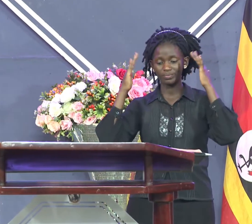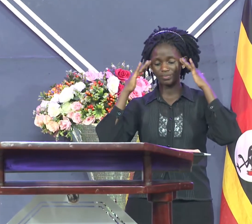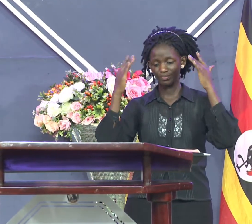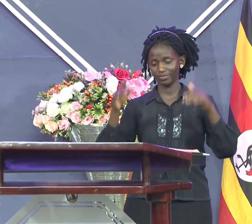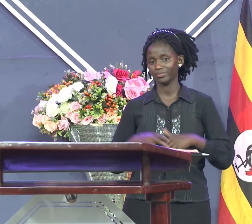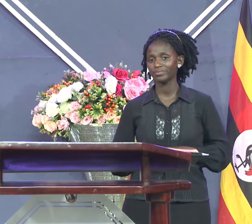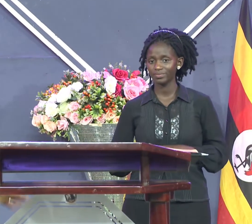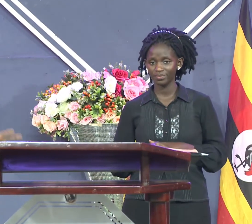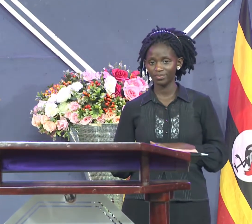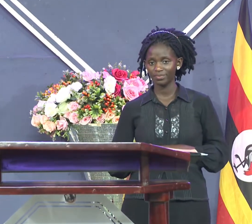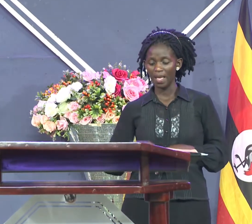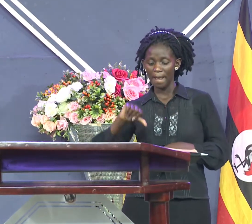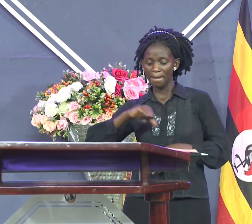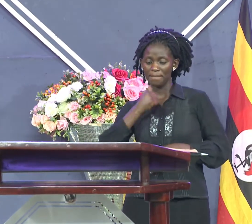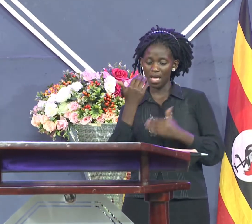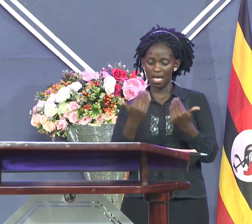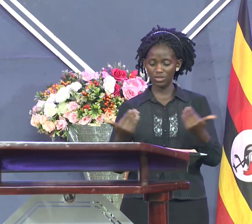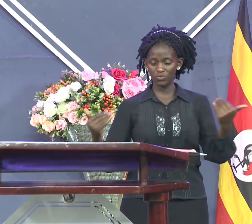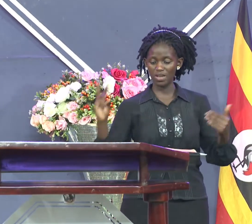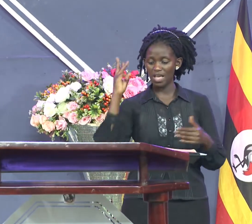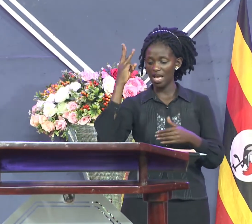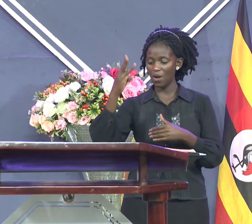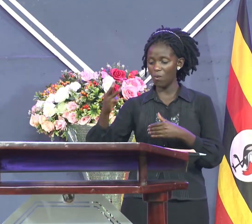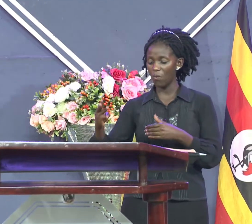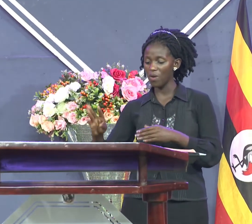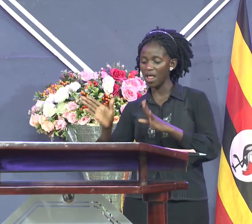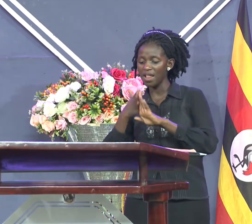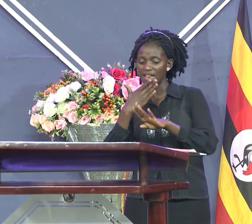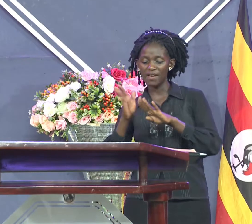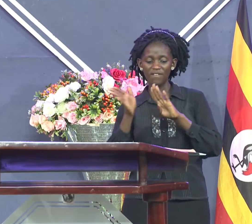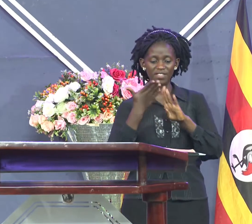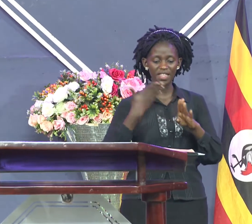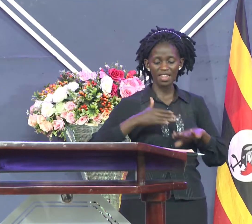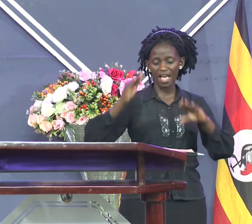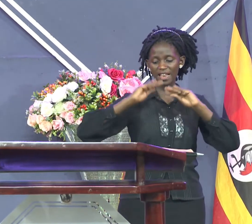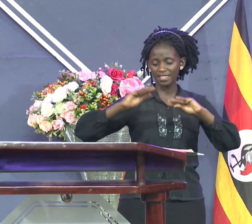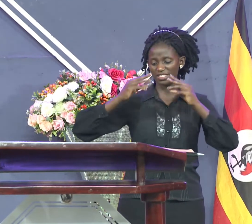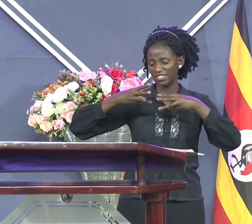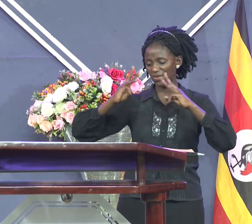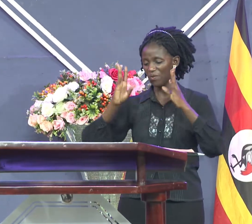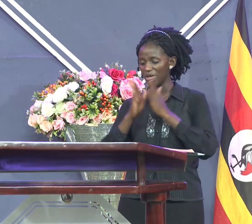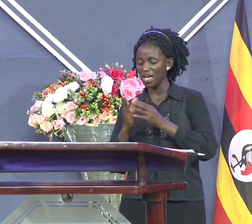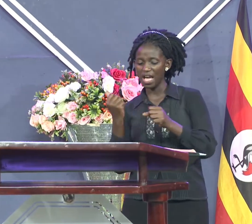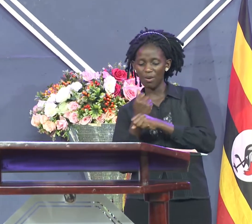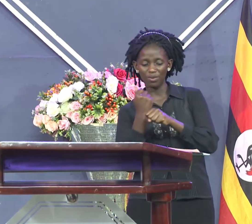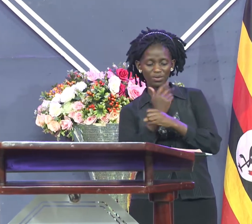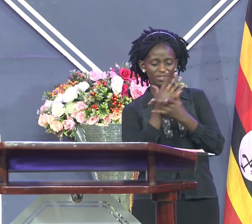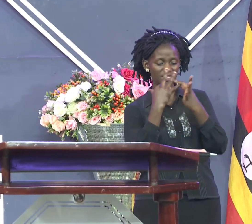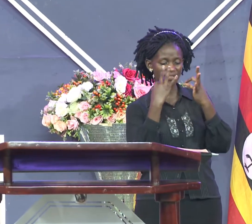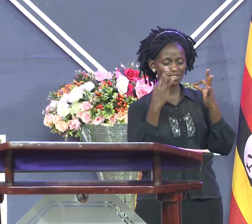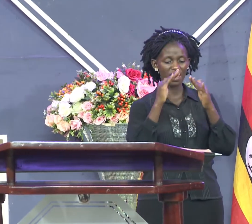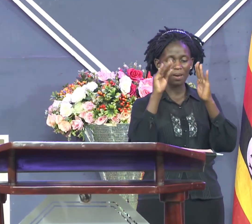we know. Nze abaana bange ngenda bakola bwe nti, ngenda bayigiriza bwe bati, ngenda bakola bwe nti,